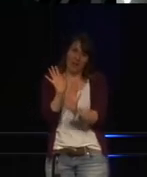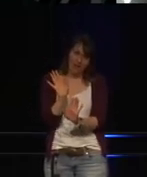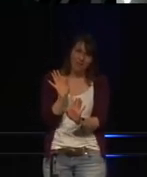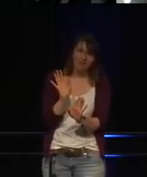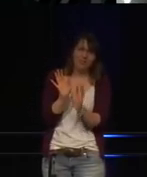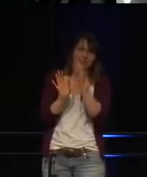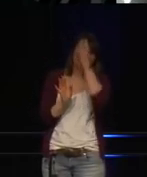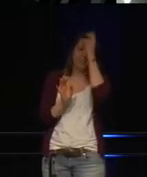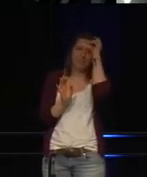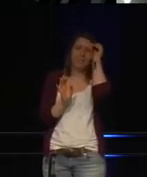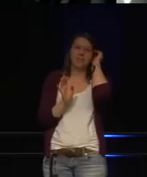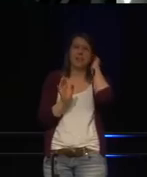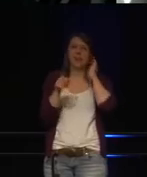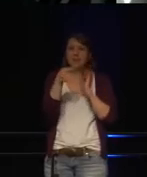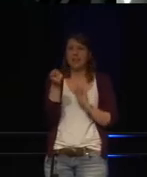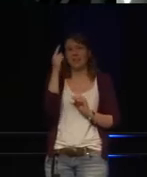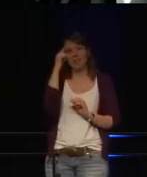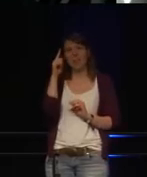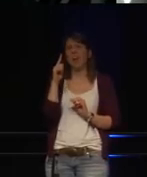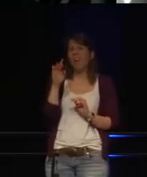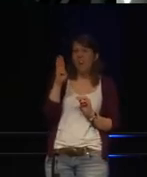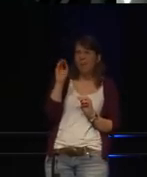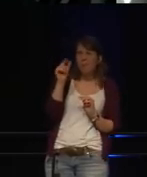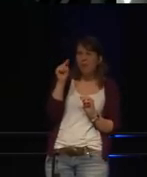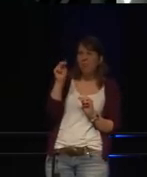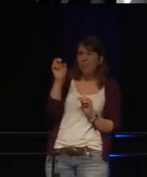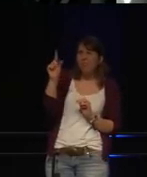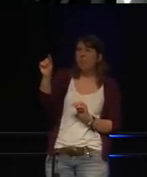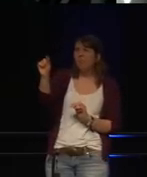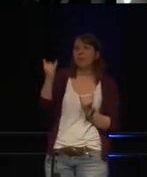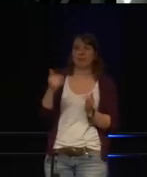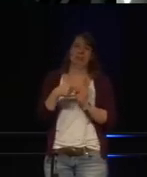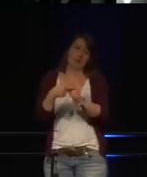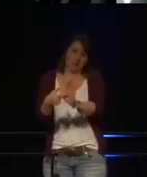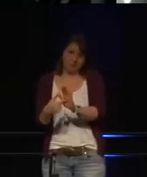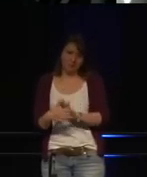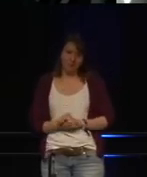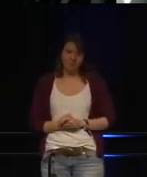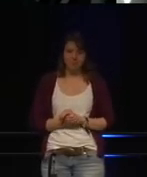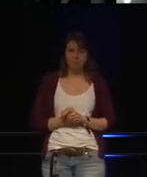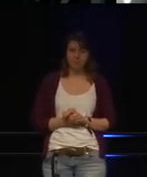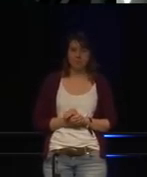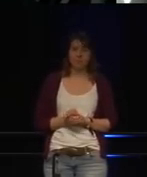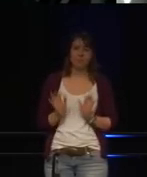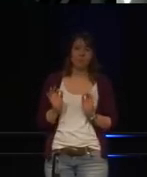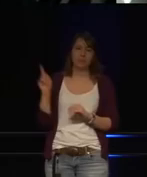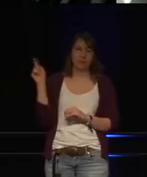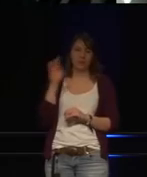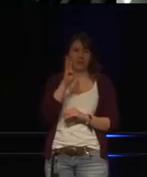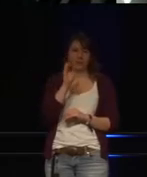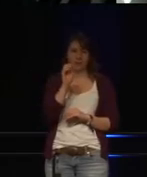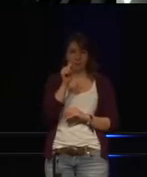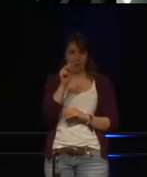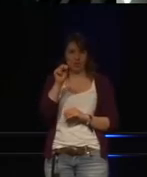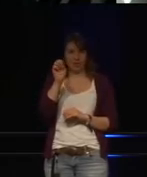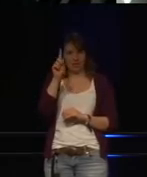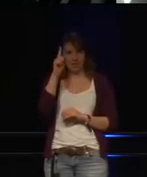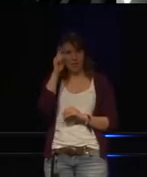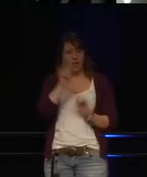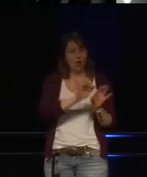that you are also understanding what I'm talking about. A botnet is a network of private